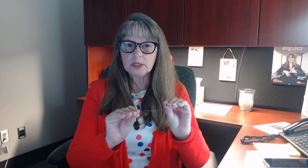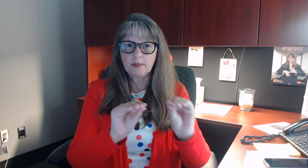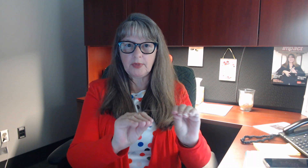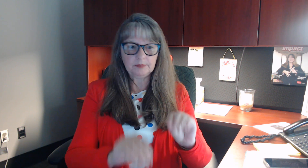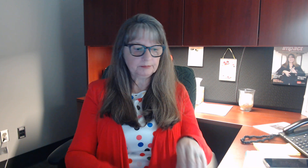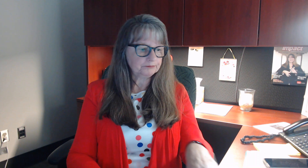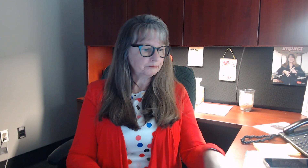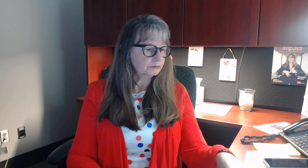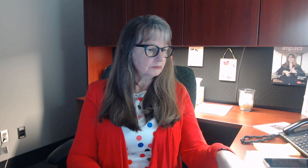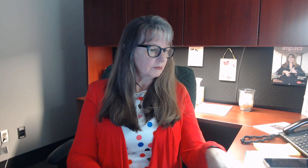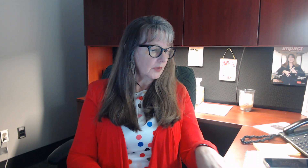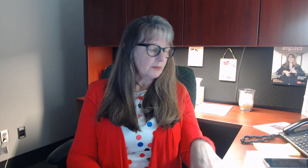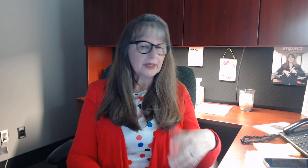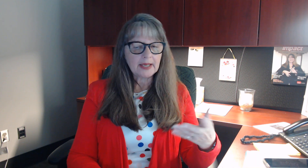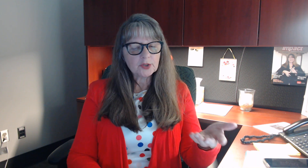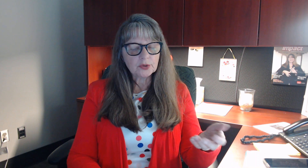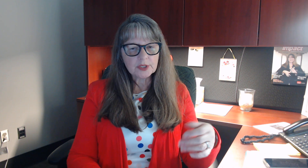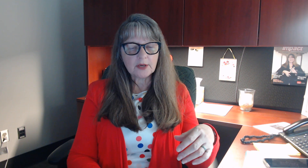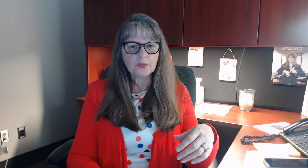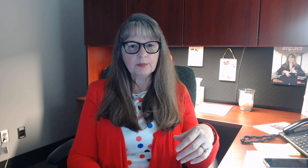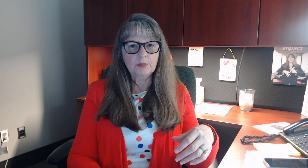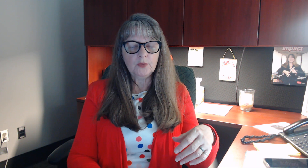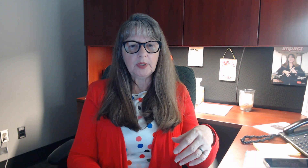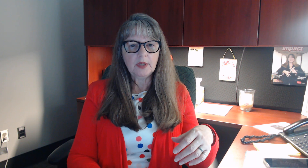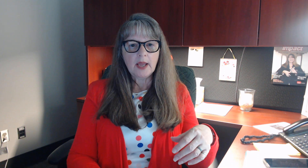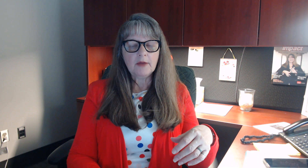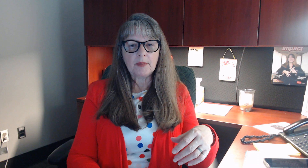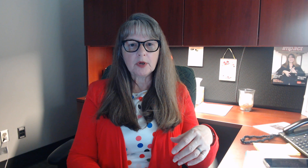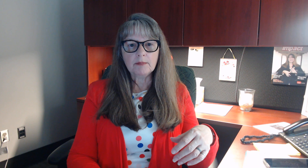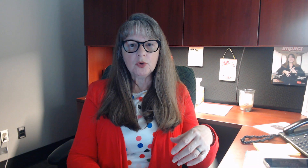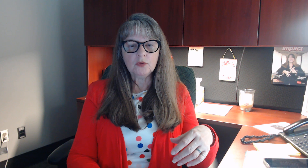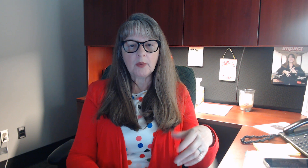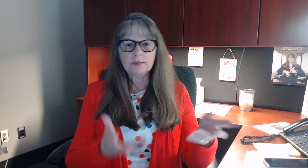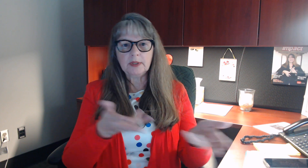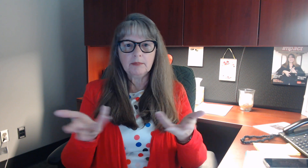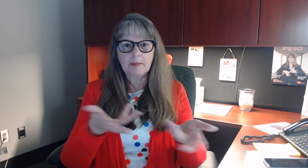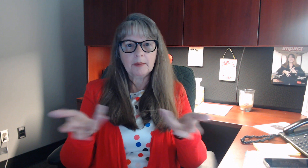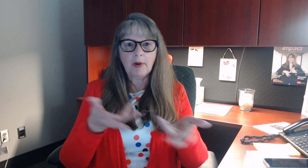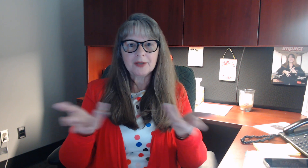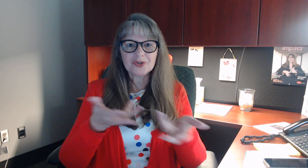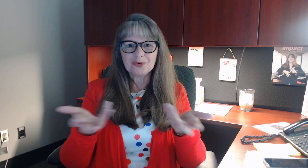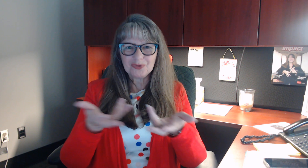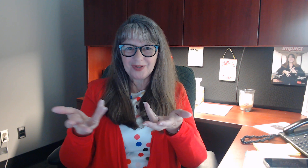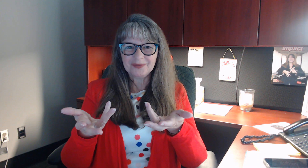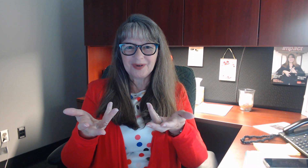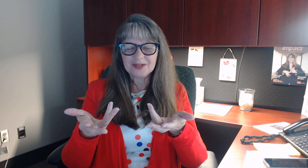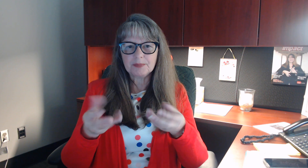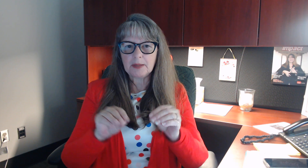something. But I guess you could say for moving, if I'm going to move, I would be my big boxes are moving, right? But I'm going to